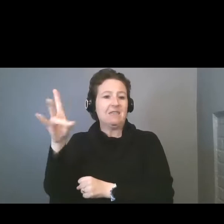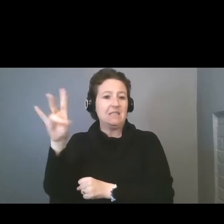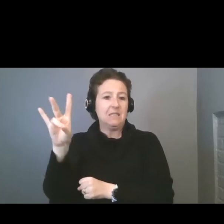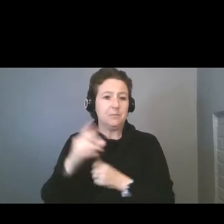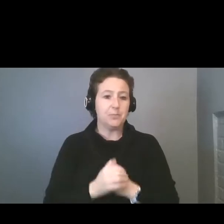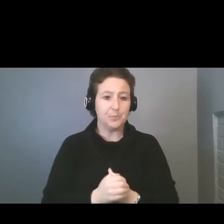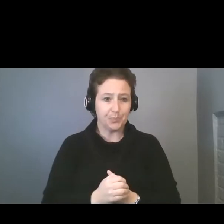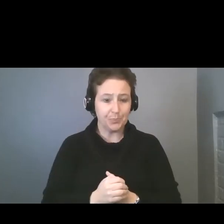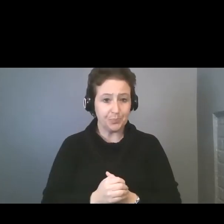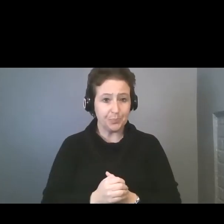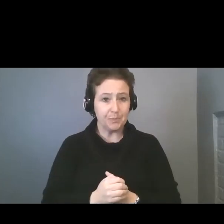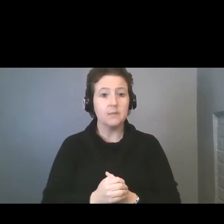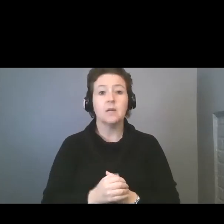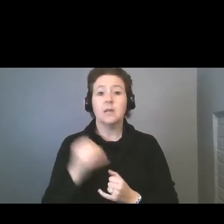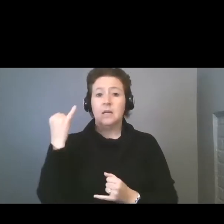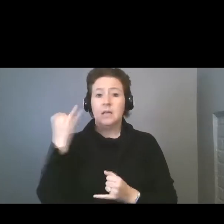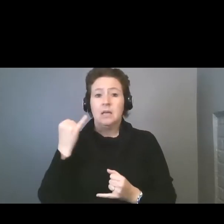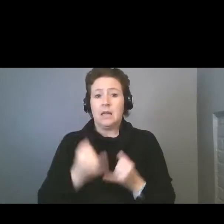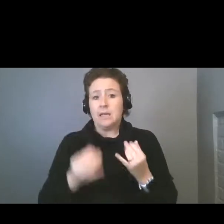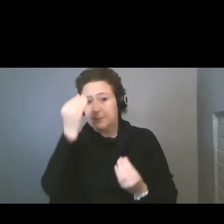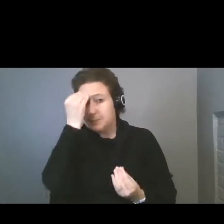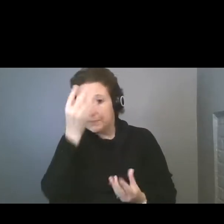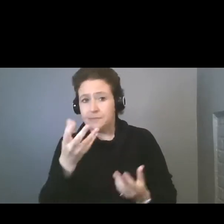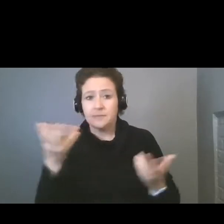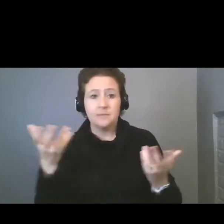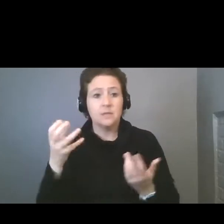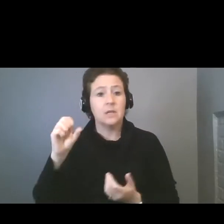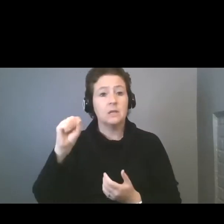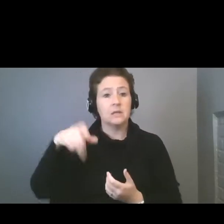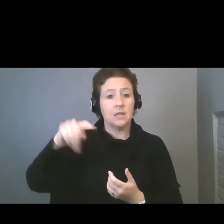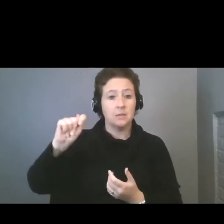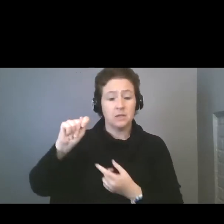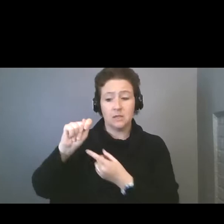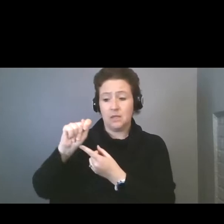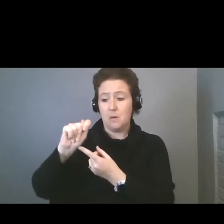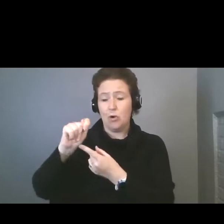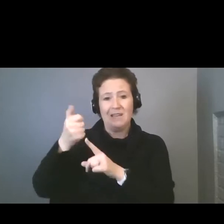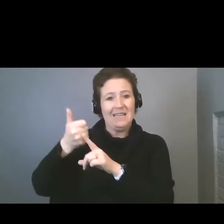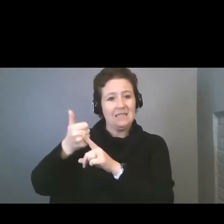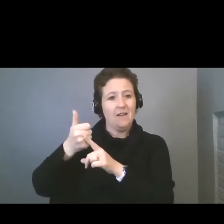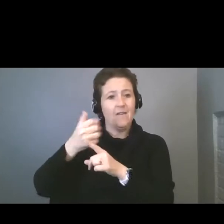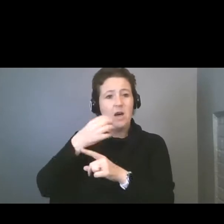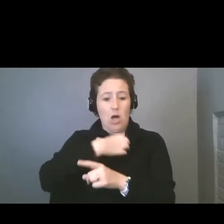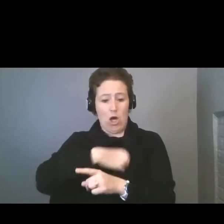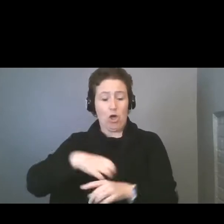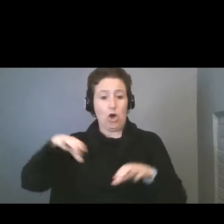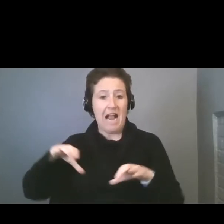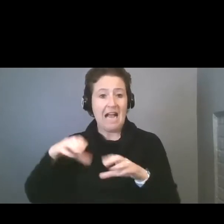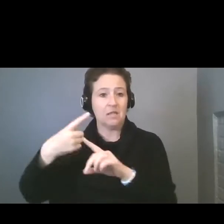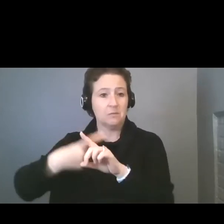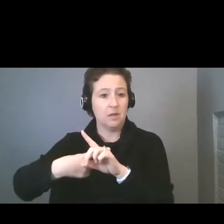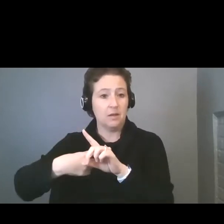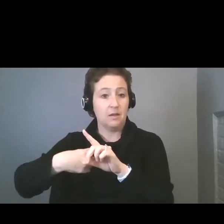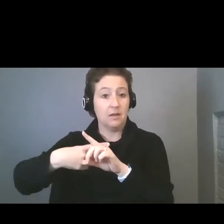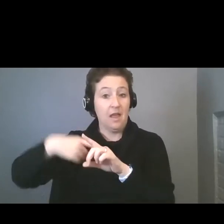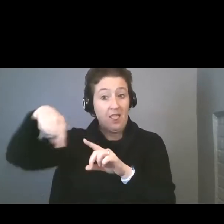The last thing I'd like to call to your attention is that September is Hunger Action Month, and this coming Thursday is Hunger